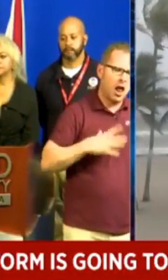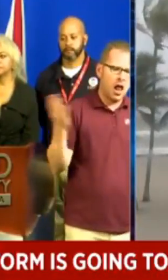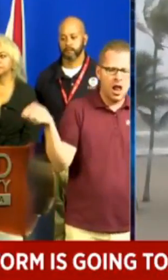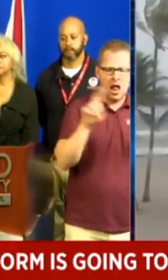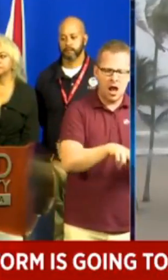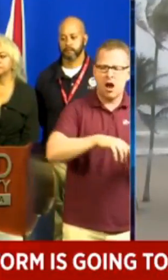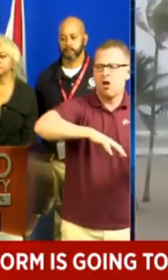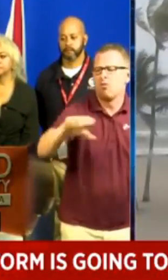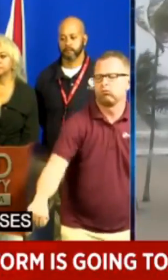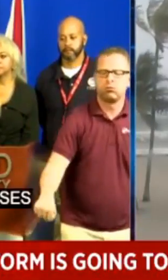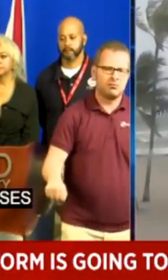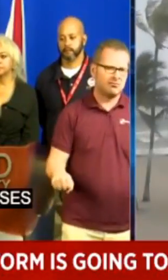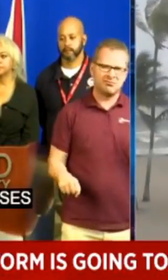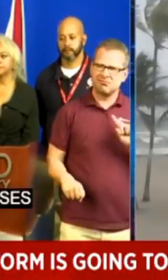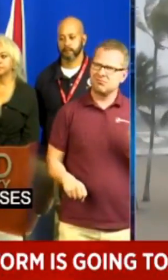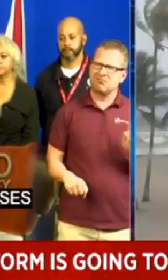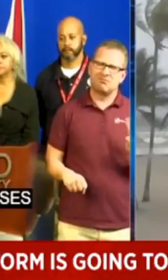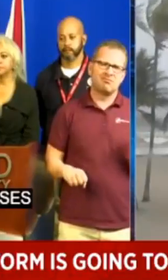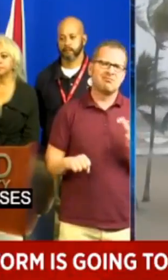person.